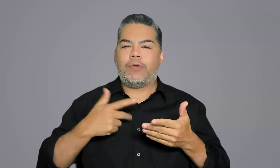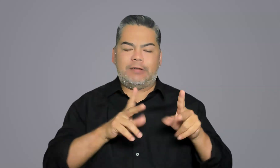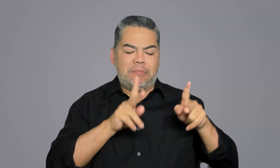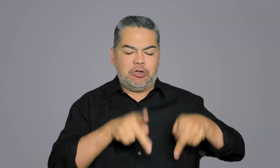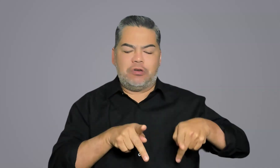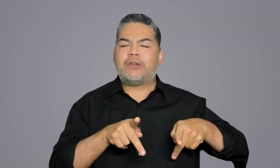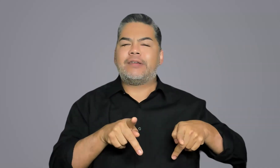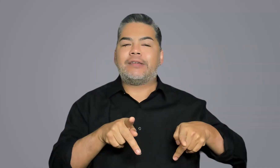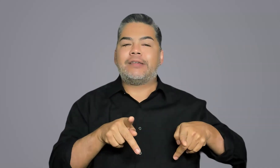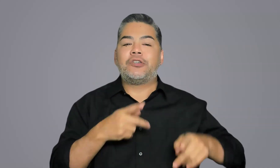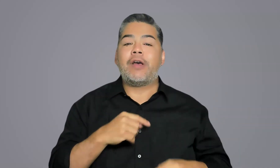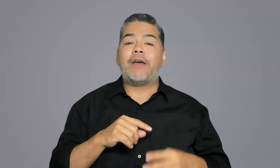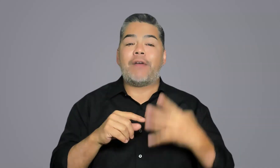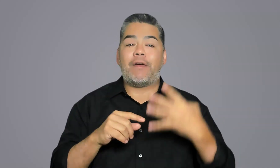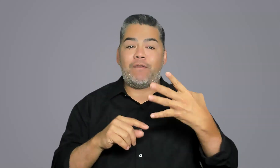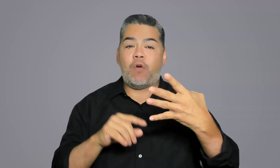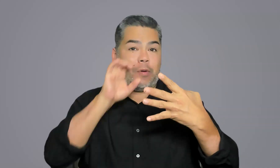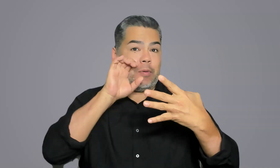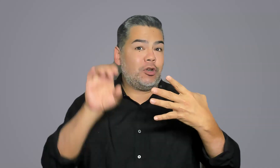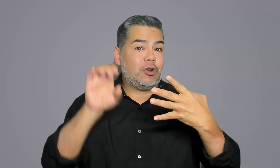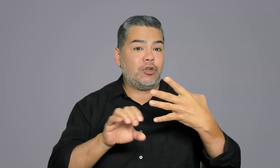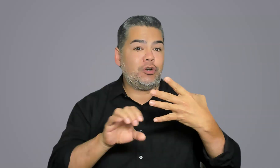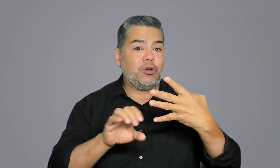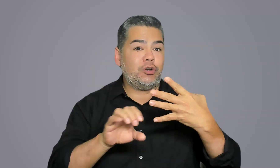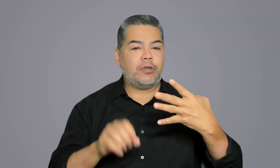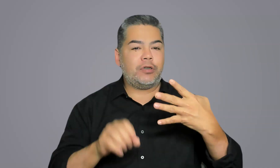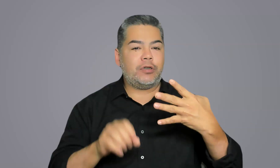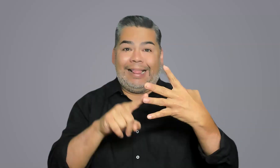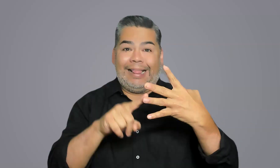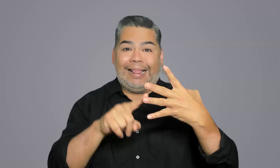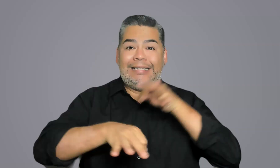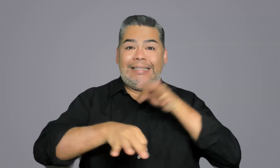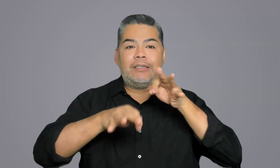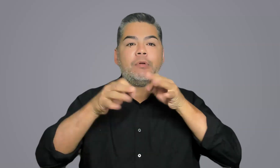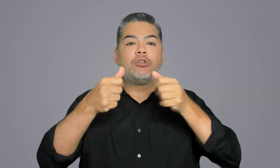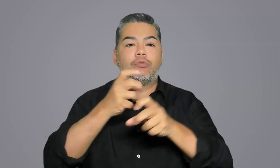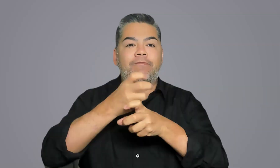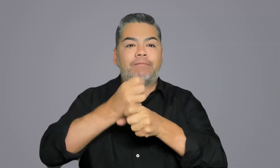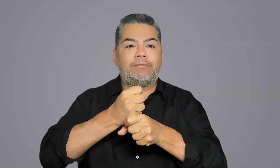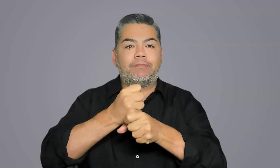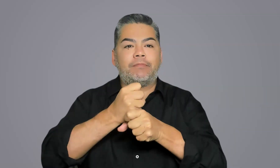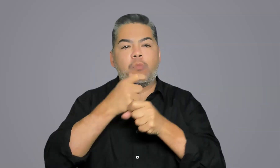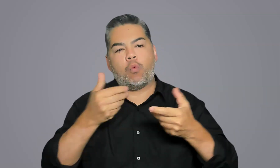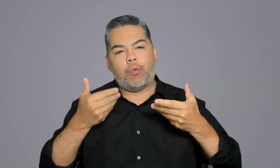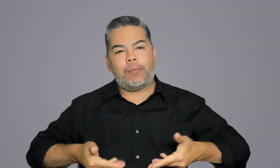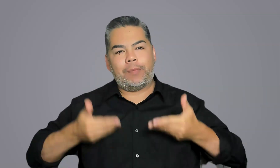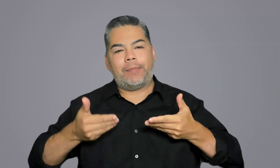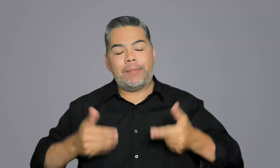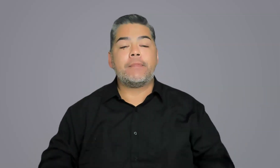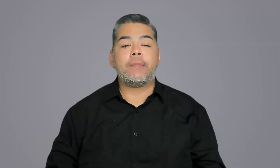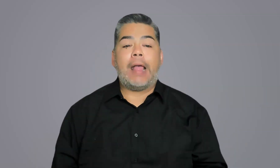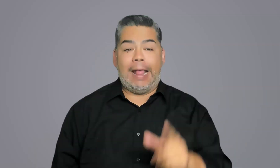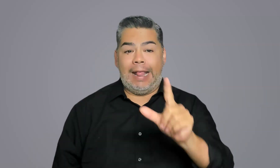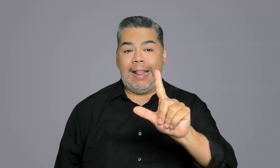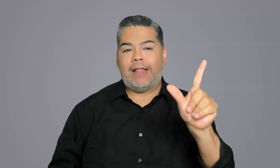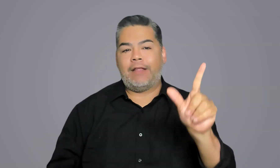4 different pictures on the slide that describe and attempt to sum me up, really. So starting from the far left, we have my dog,